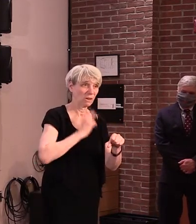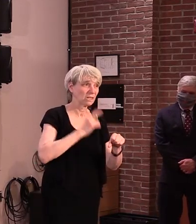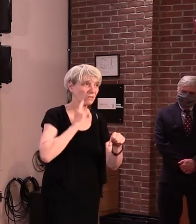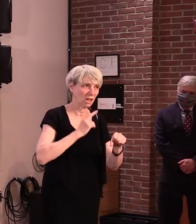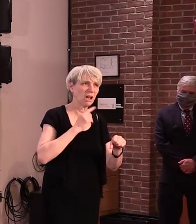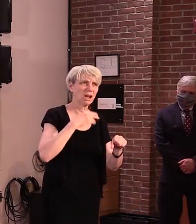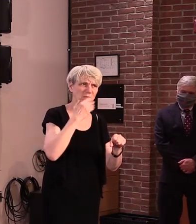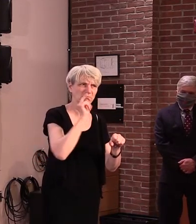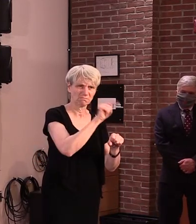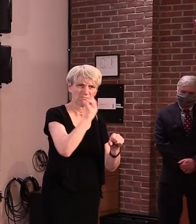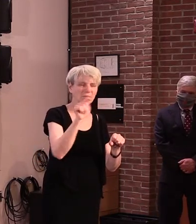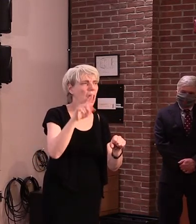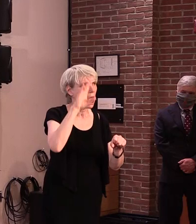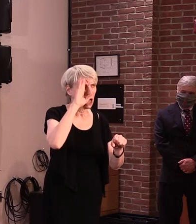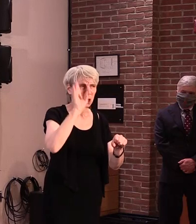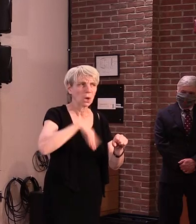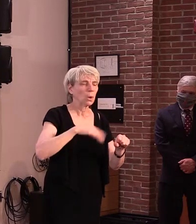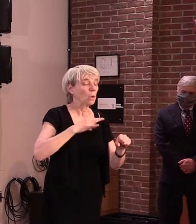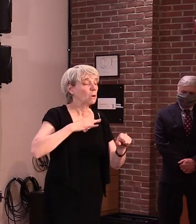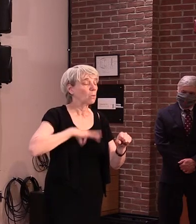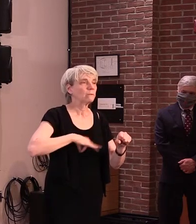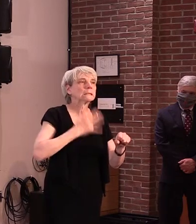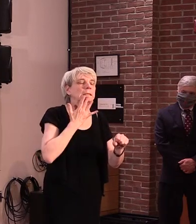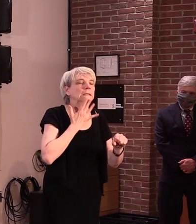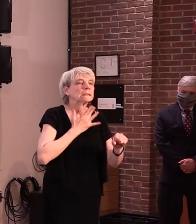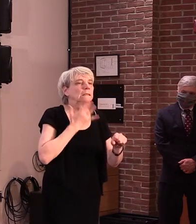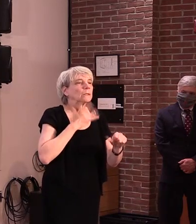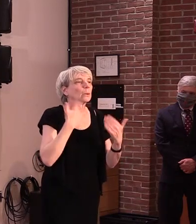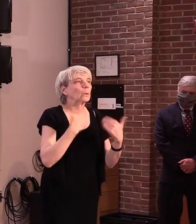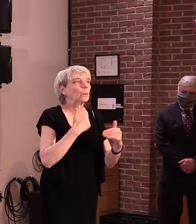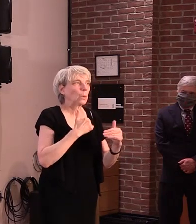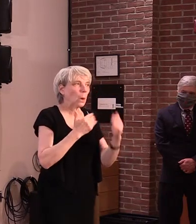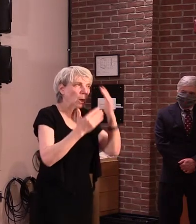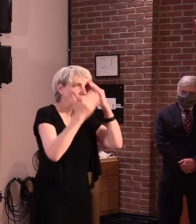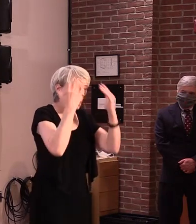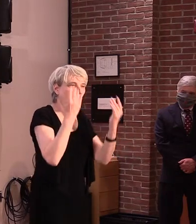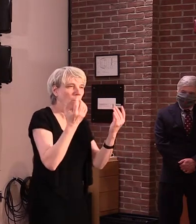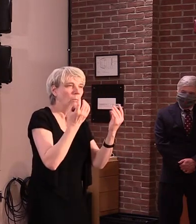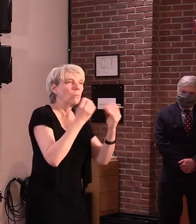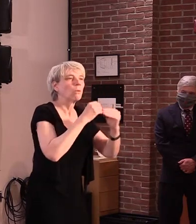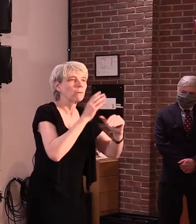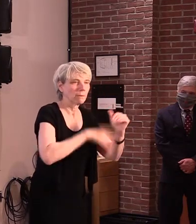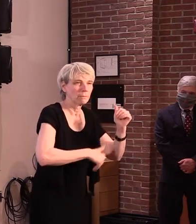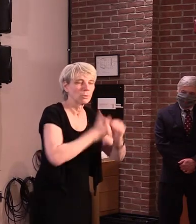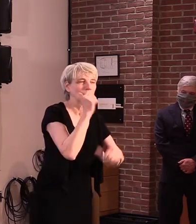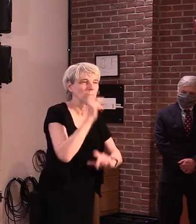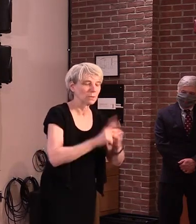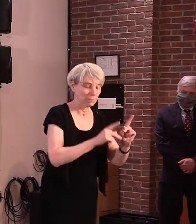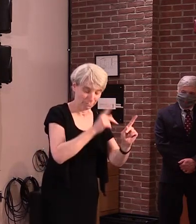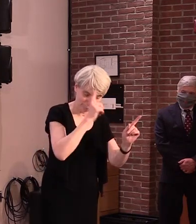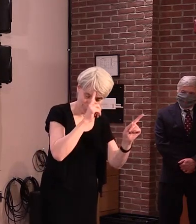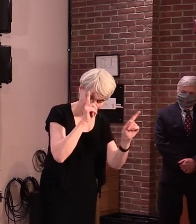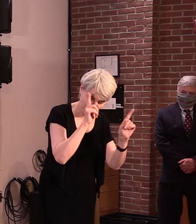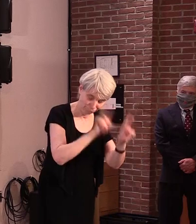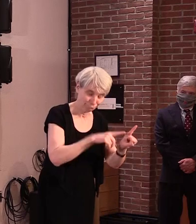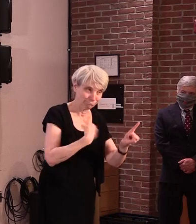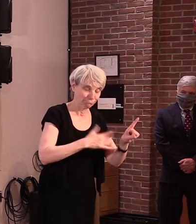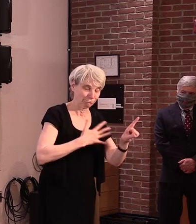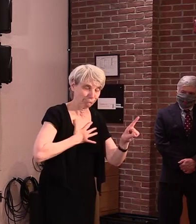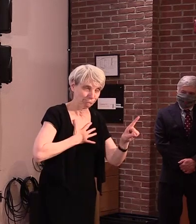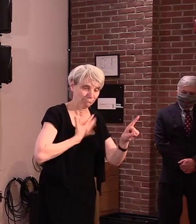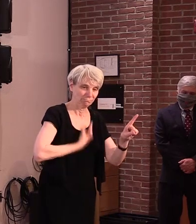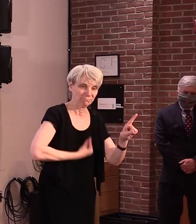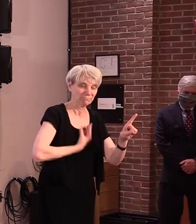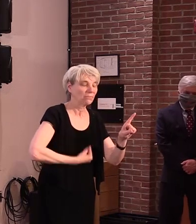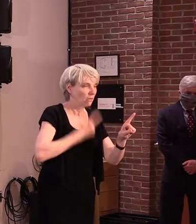I understand how tight the margins are, probably better than a lot of people. So I completely am sympathetic to